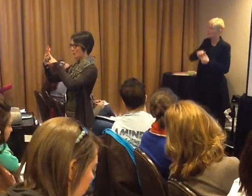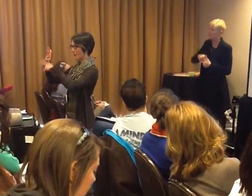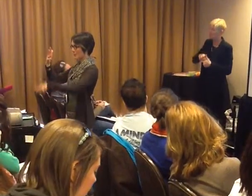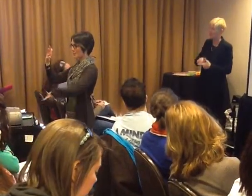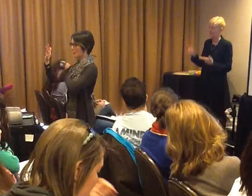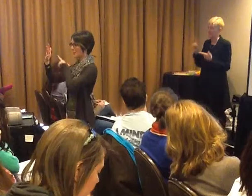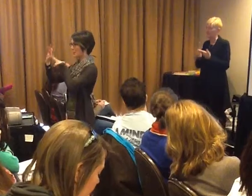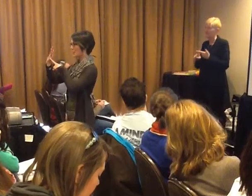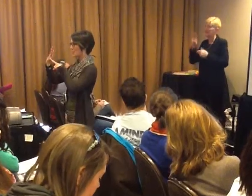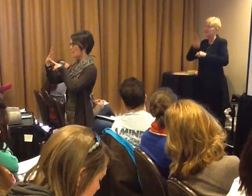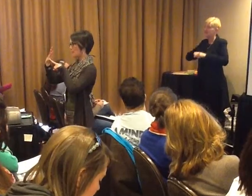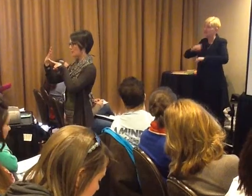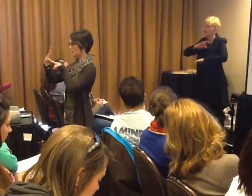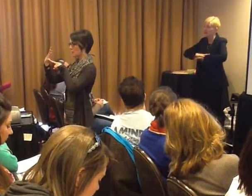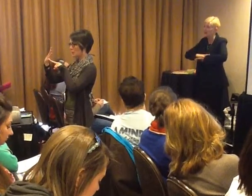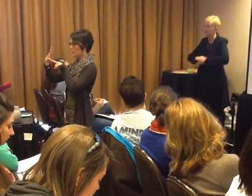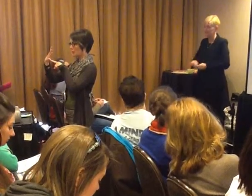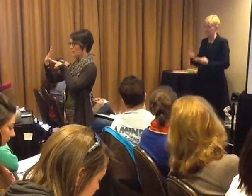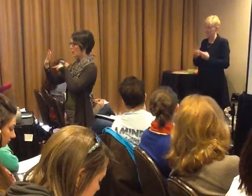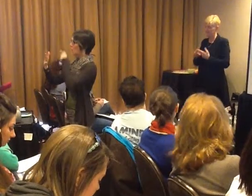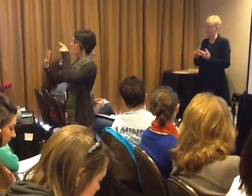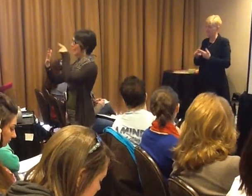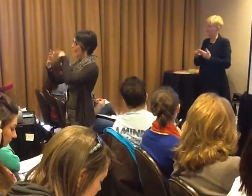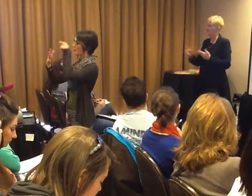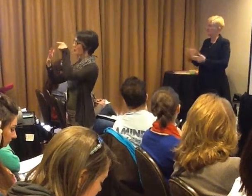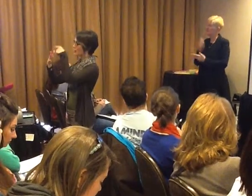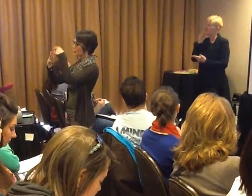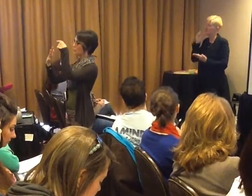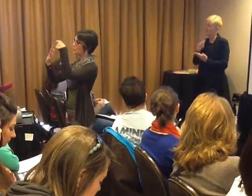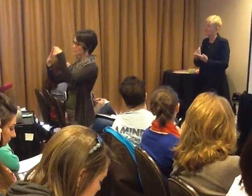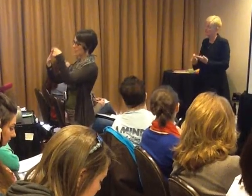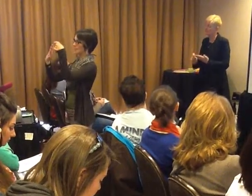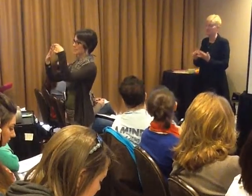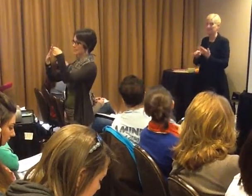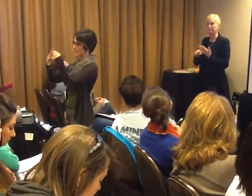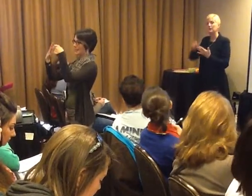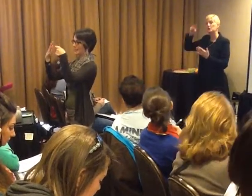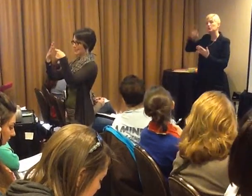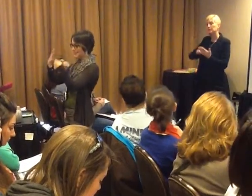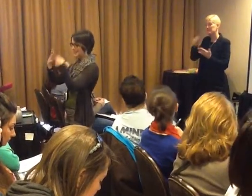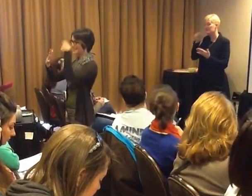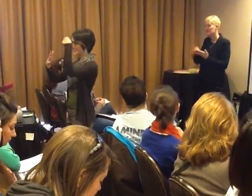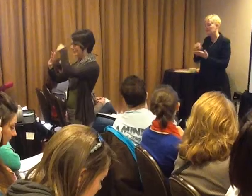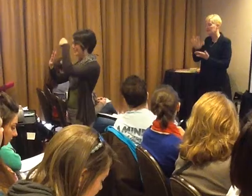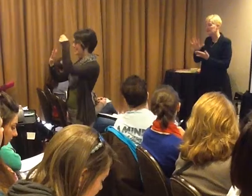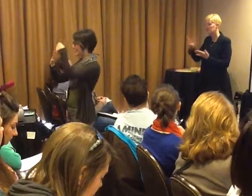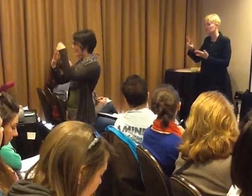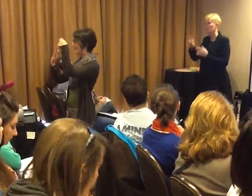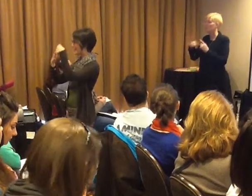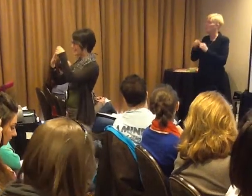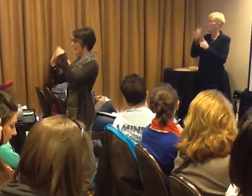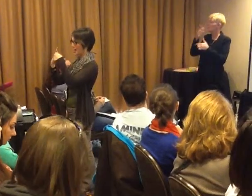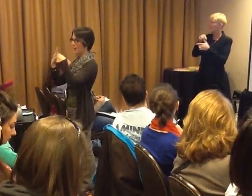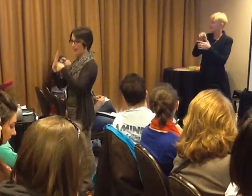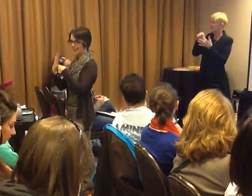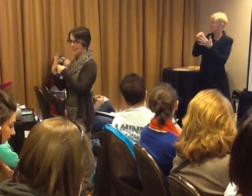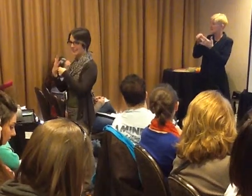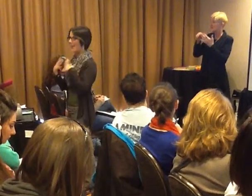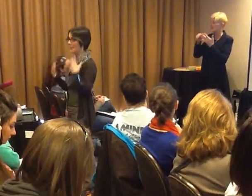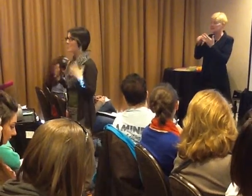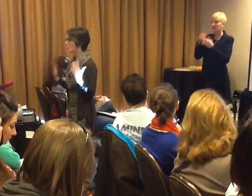out your pencil, read page 52. When we actually use this listing things on